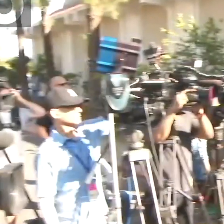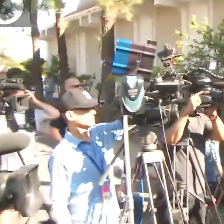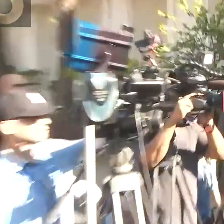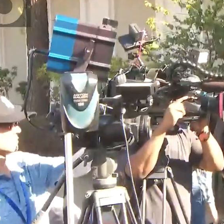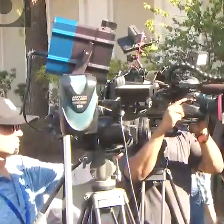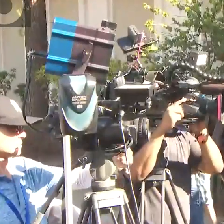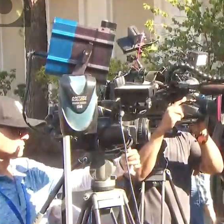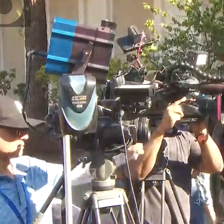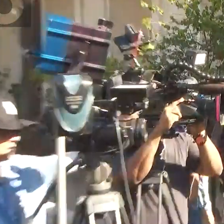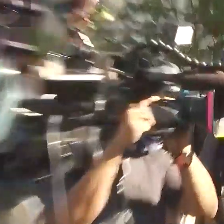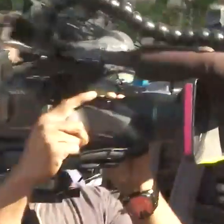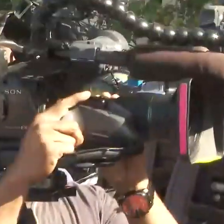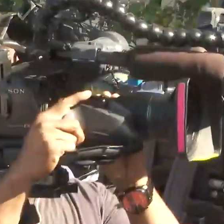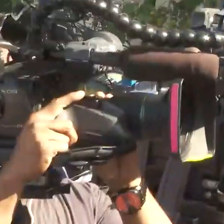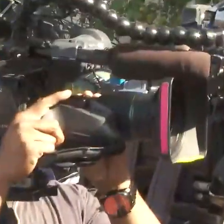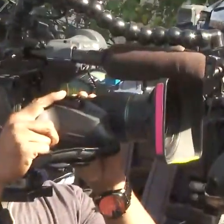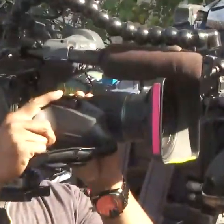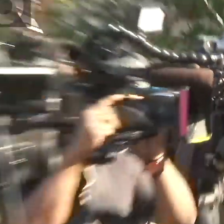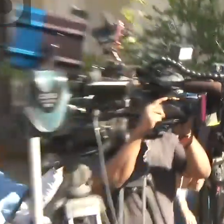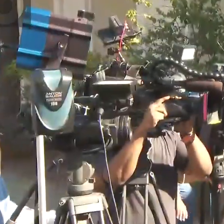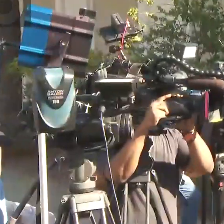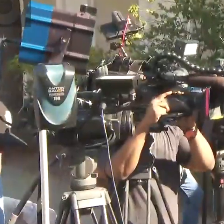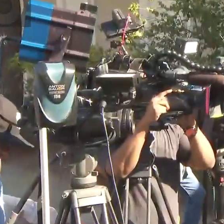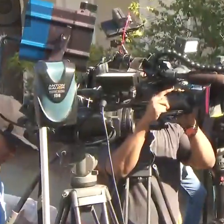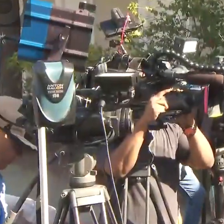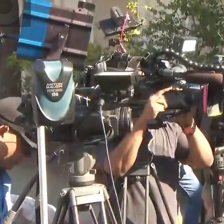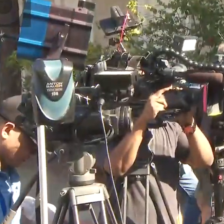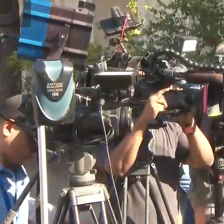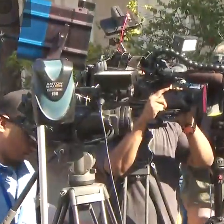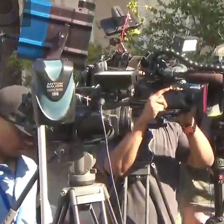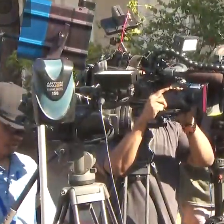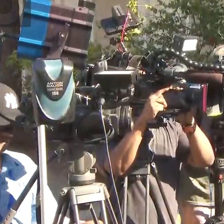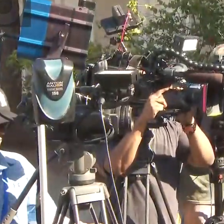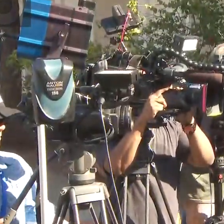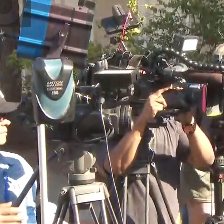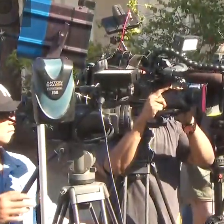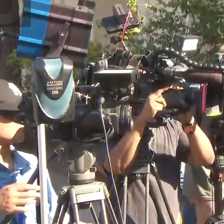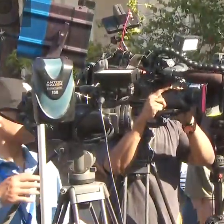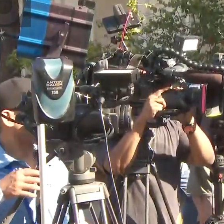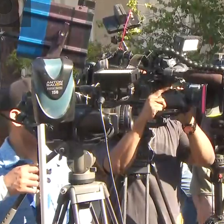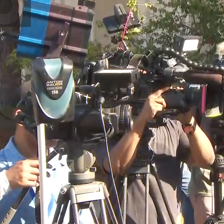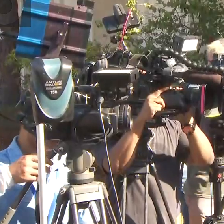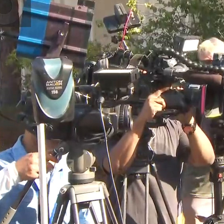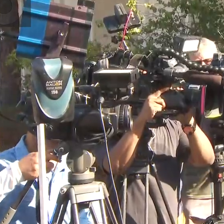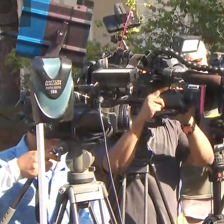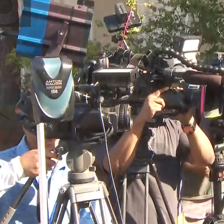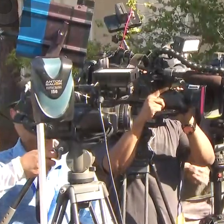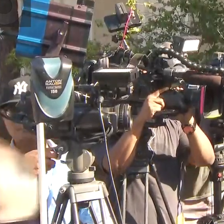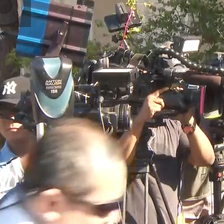If anybody still has specific questions that they'd like to see me offline about, I'll stay up